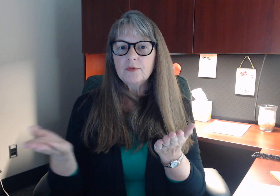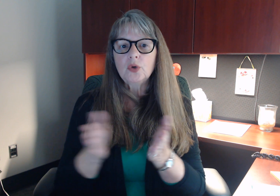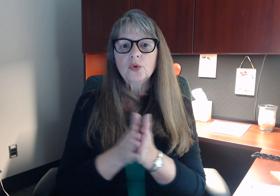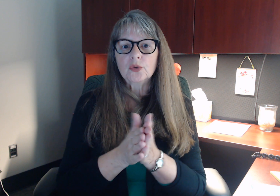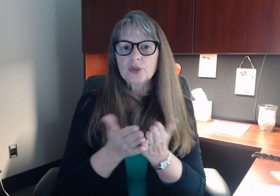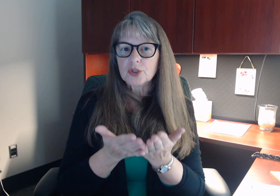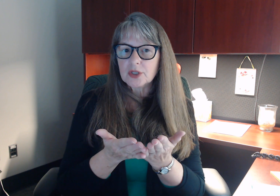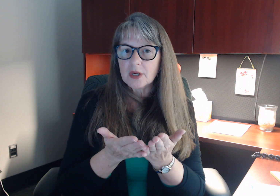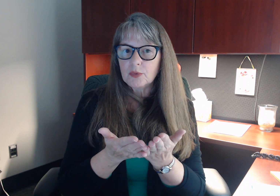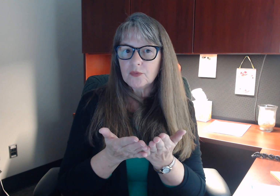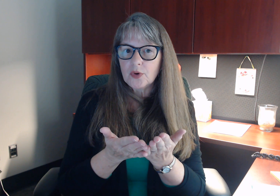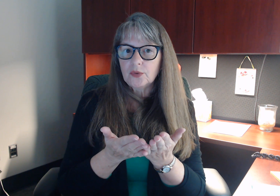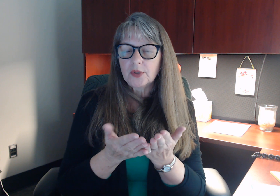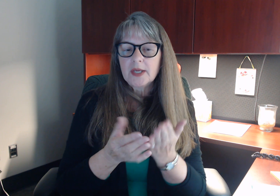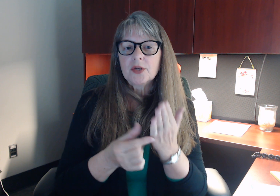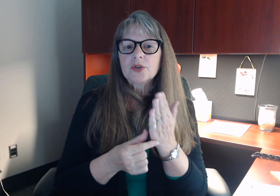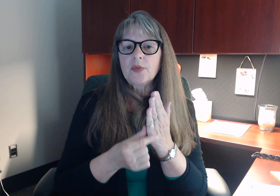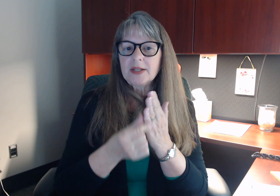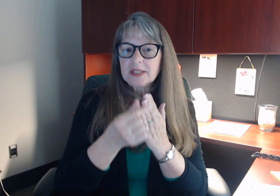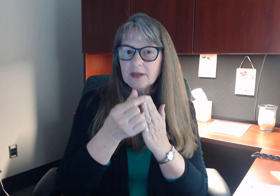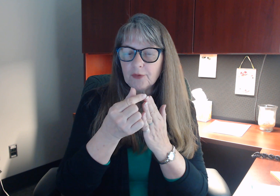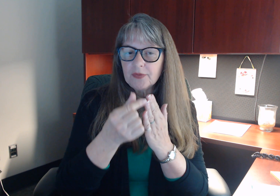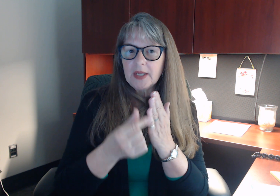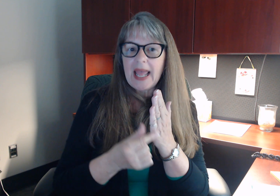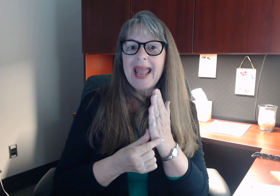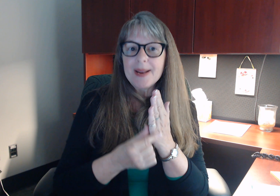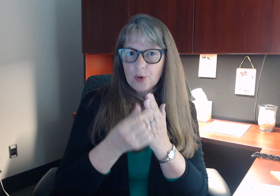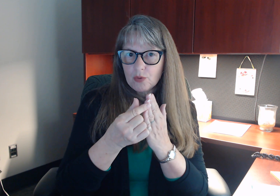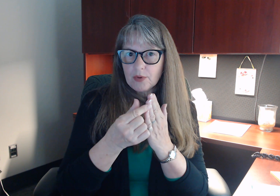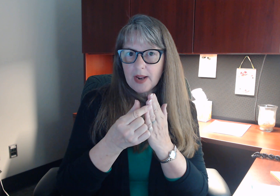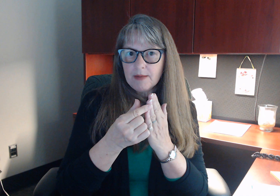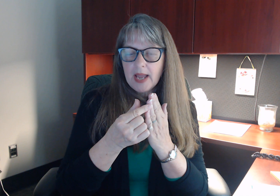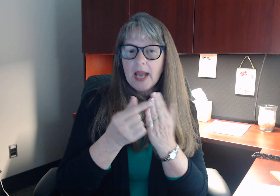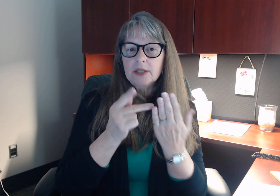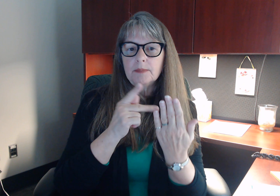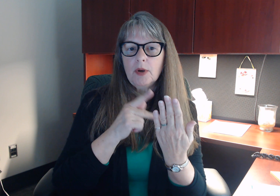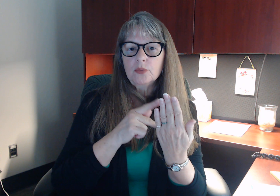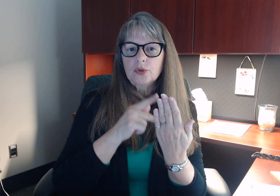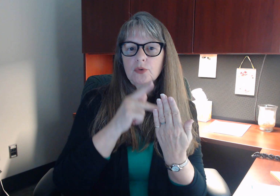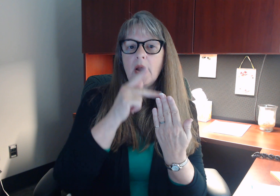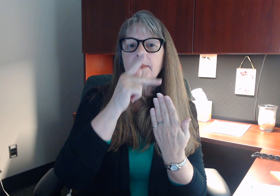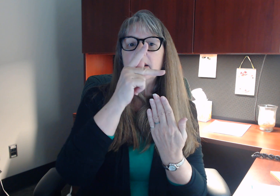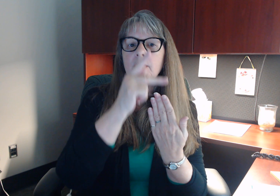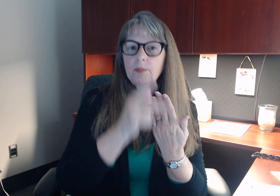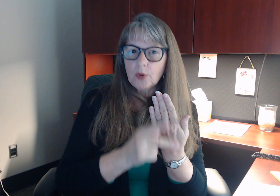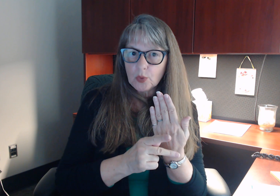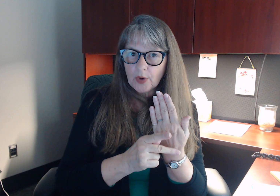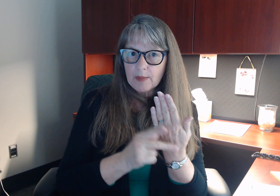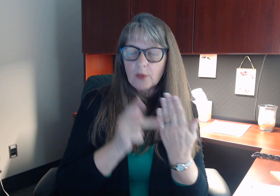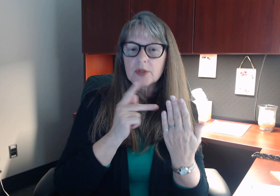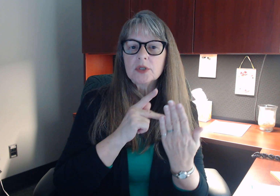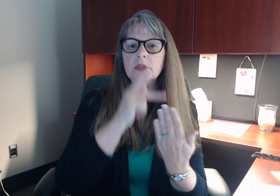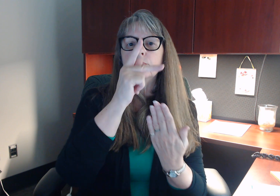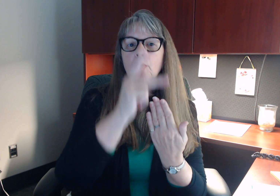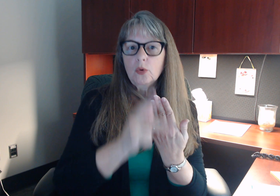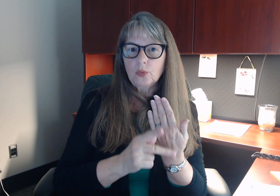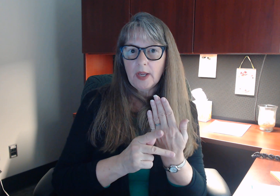trifold or just a double fold. So that's different than a program as opposed to I'm in the program or this is the program.